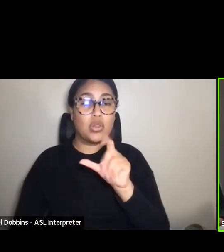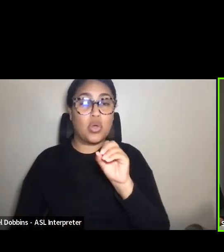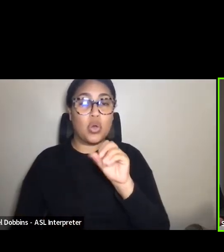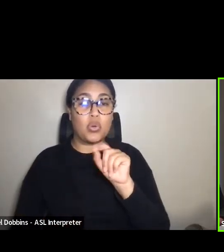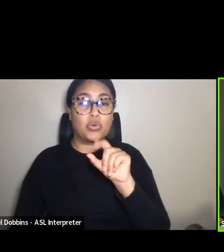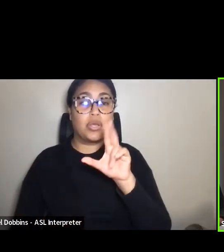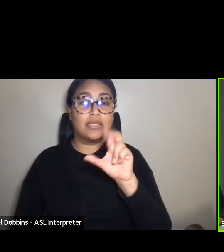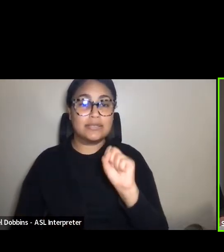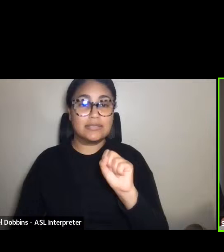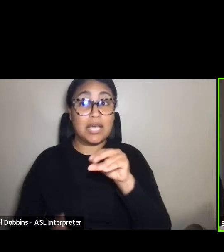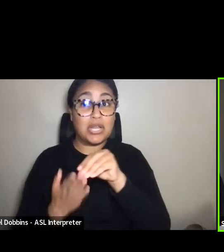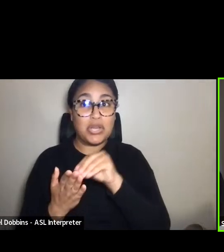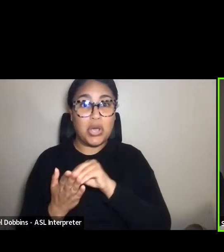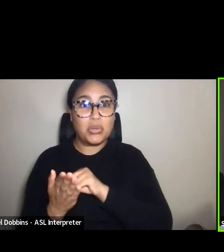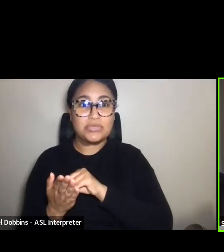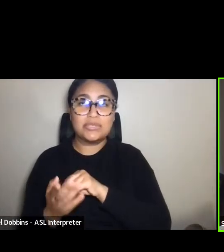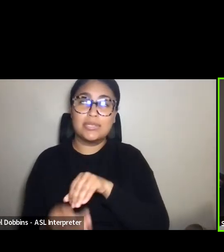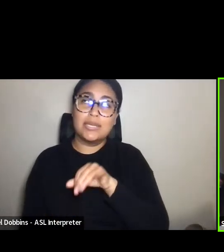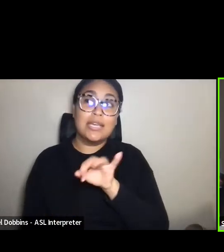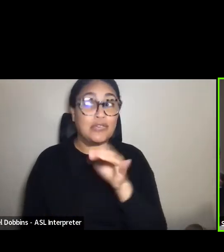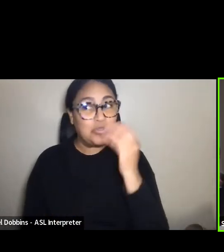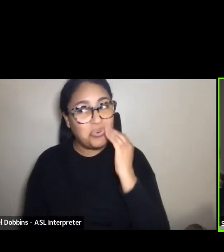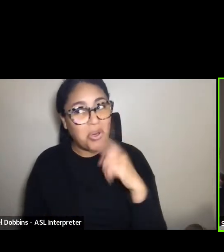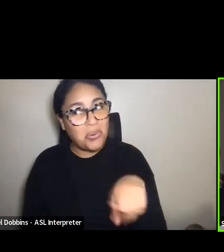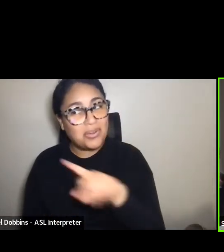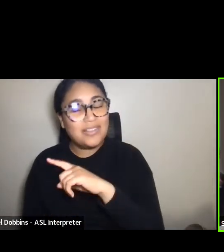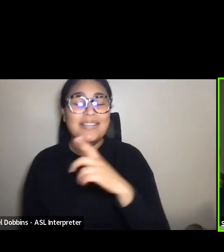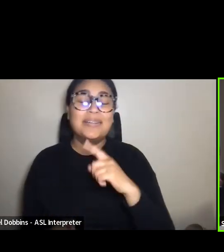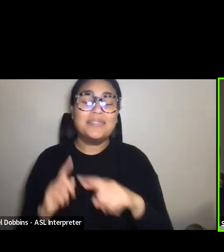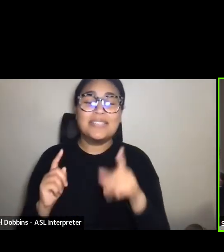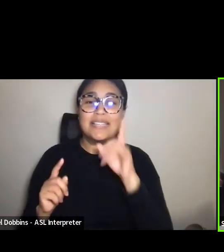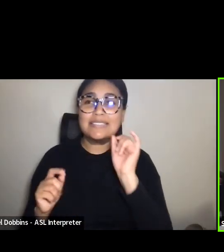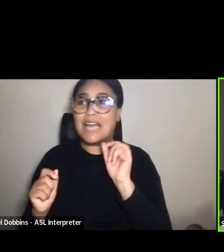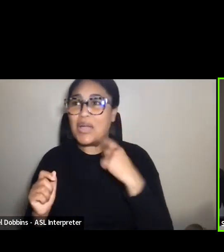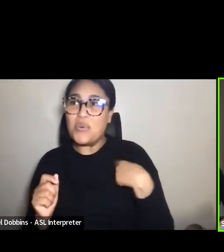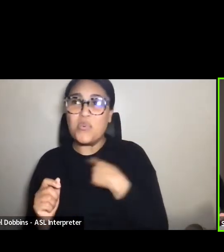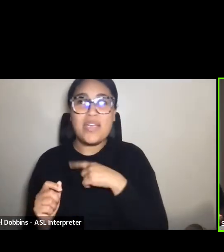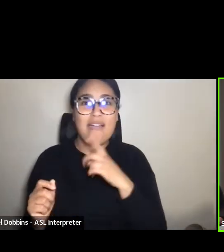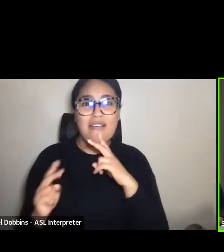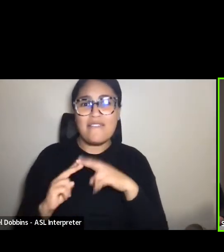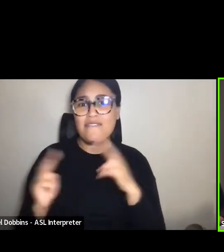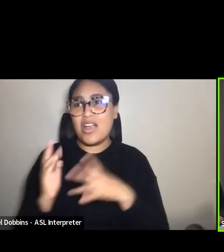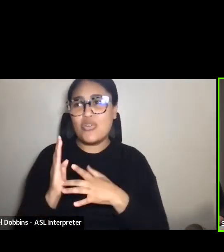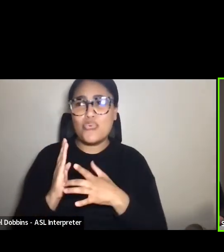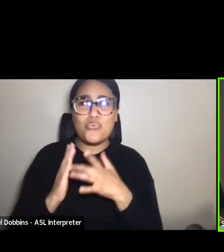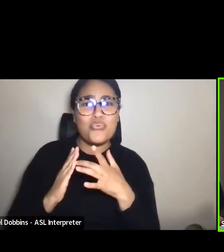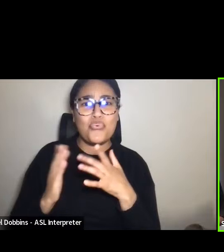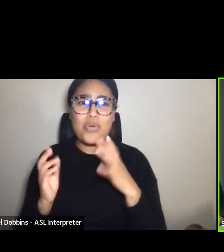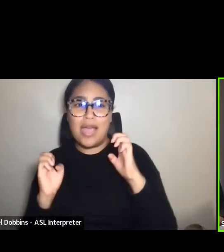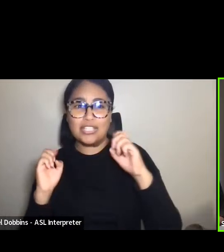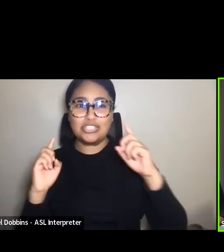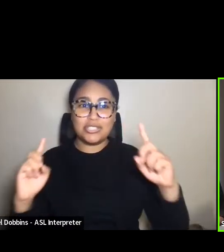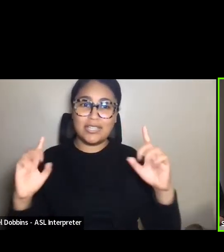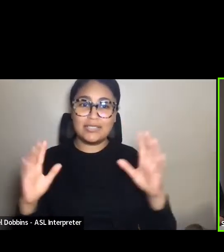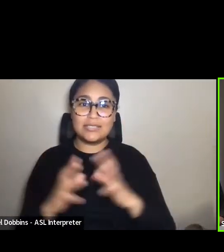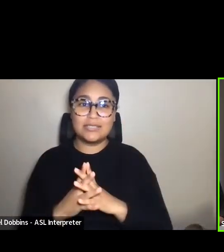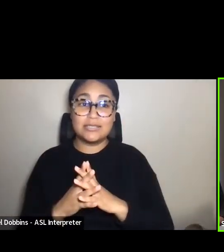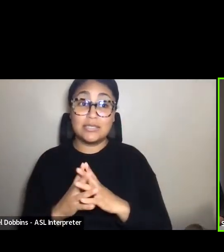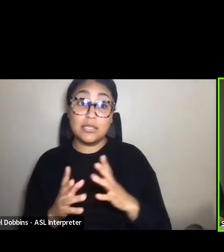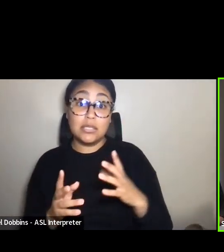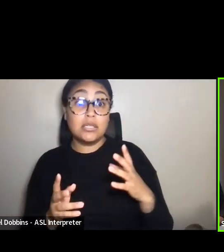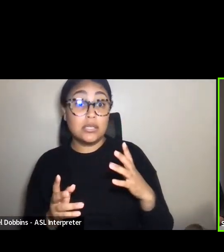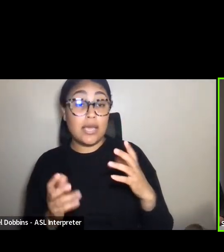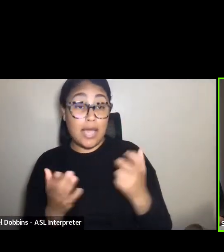this, you don't know if you know of these things. And it was really like, we're revolutionizing education. Mhm. And we did do